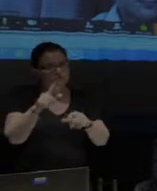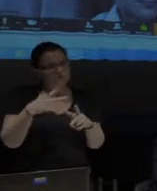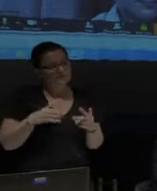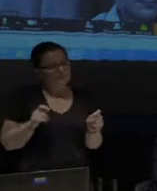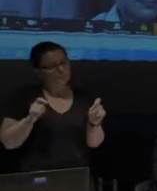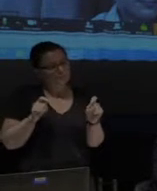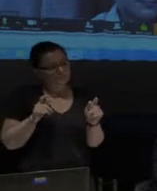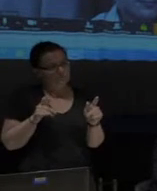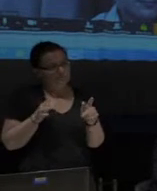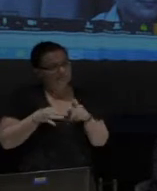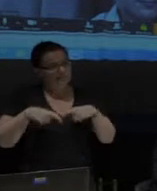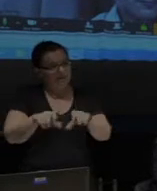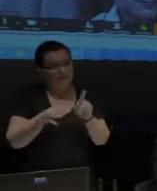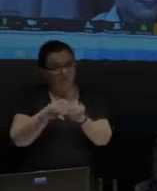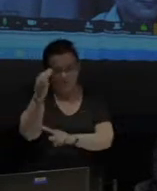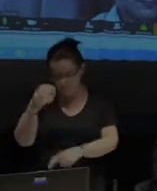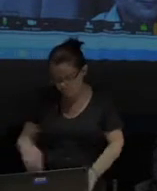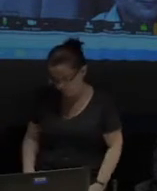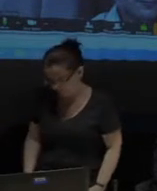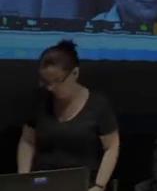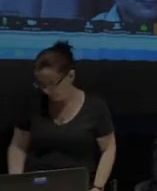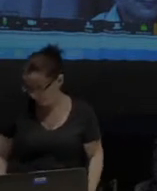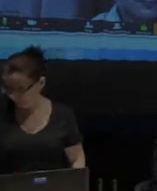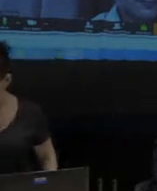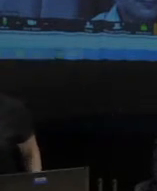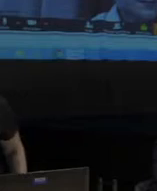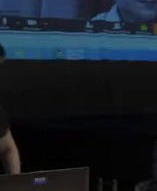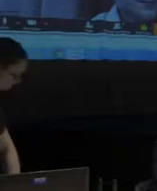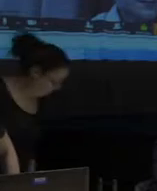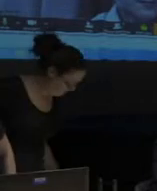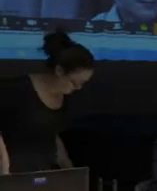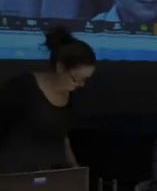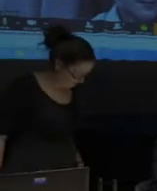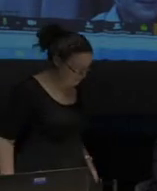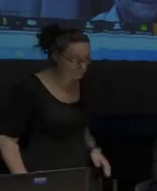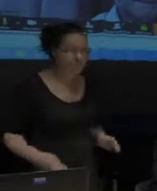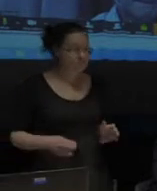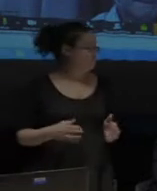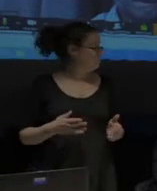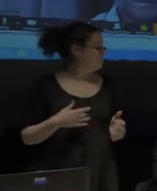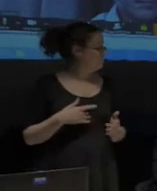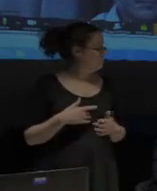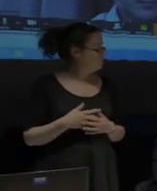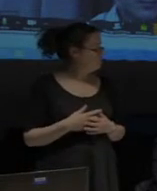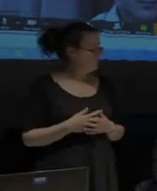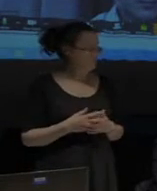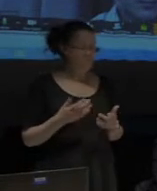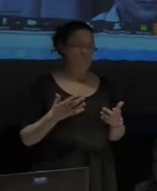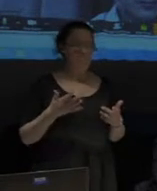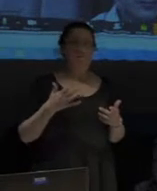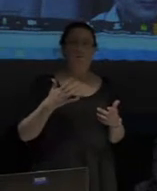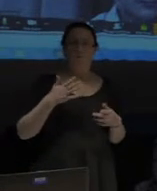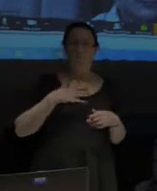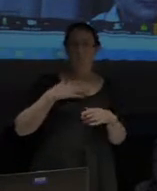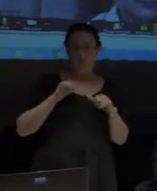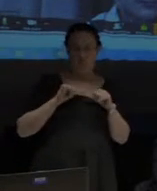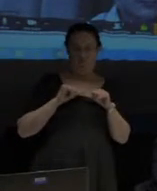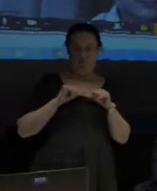done on all fronts. Neil, you'll get to go first for this question, but I just want to follow up on a couple of points that have been made.